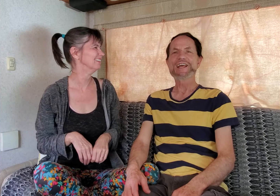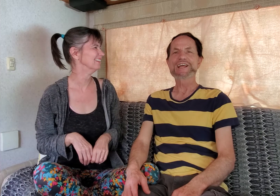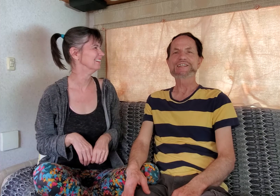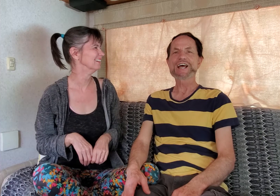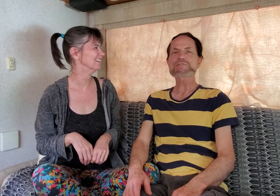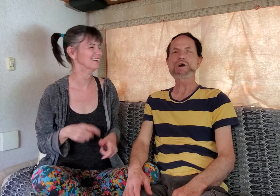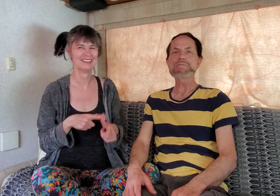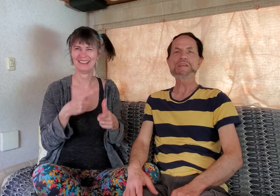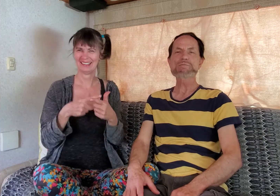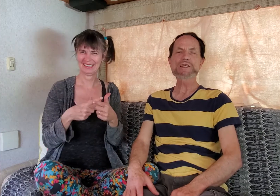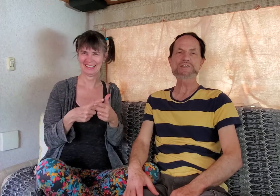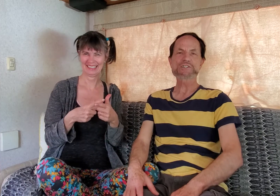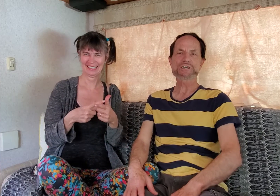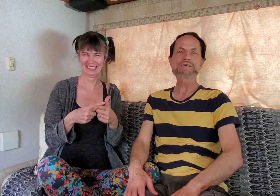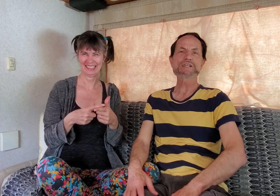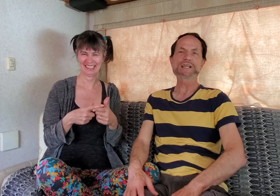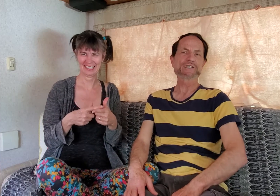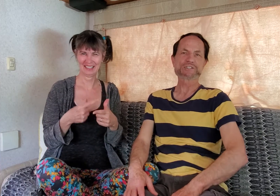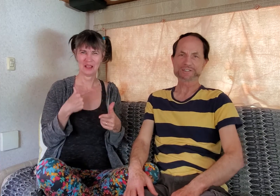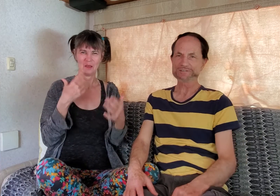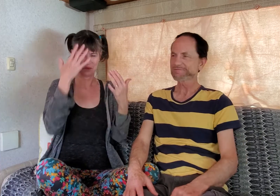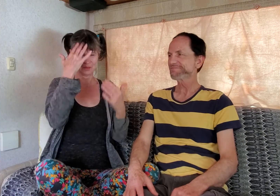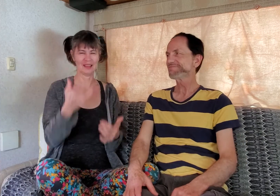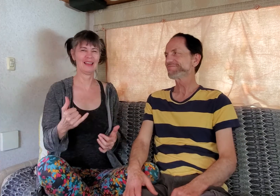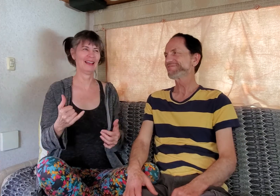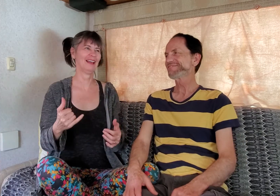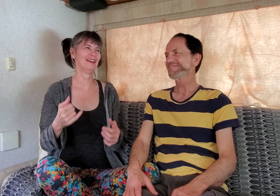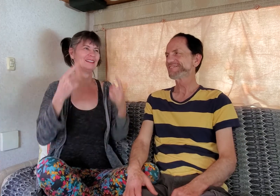And that's what made me such a living legend.